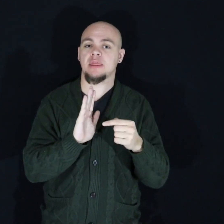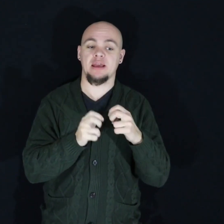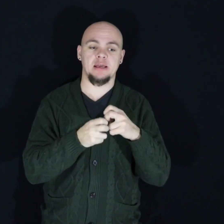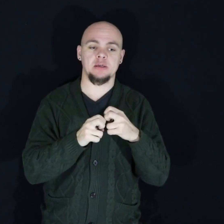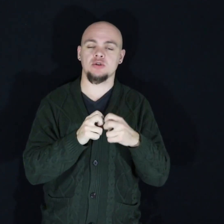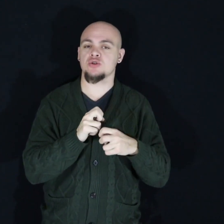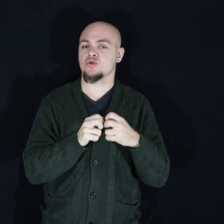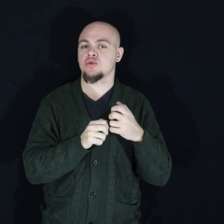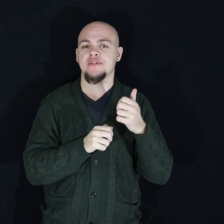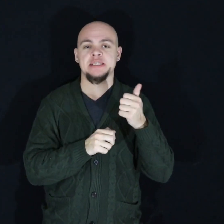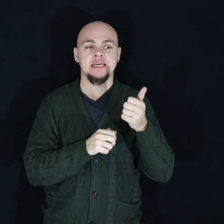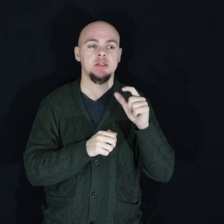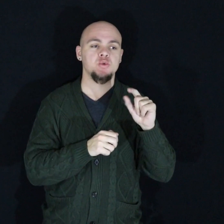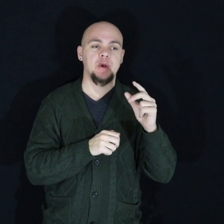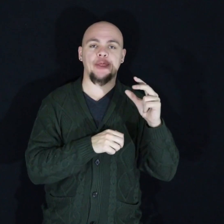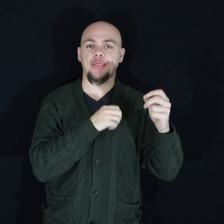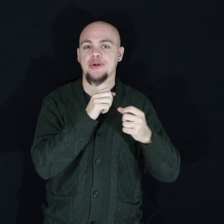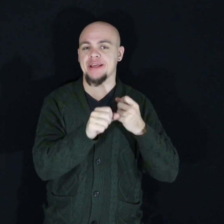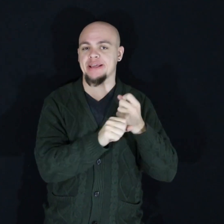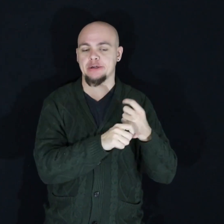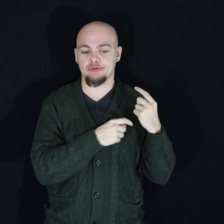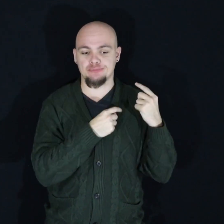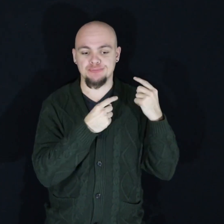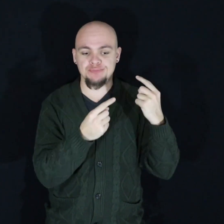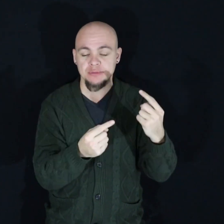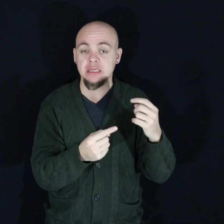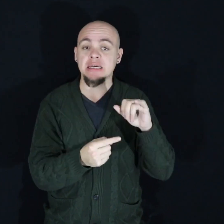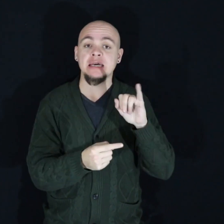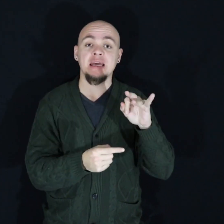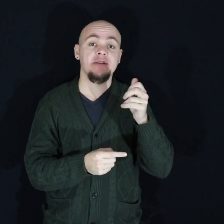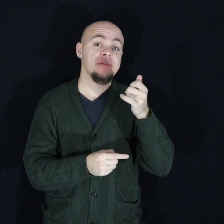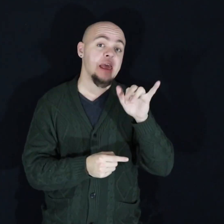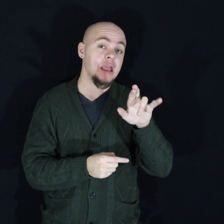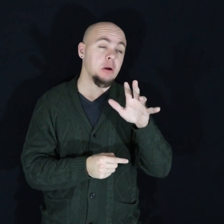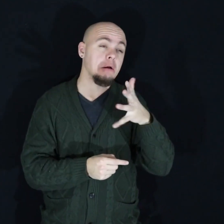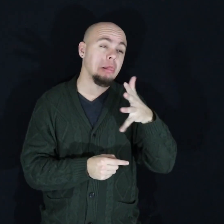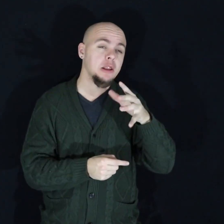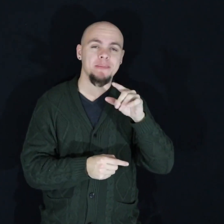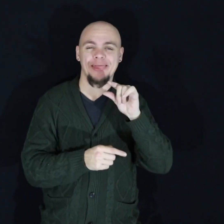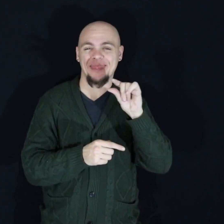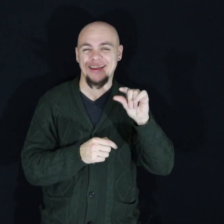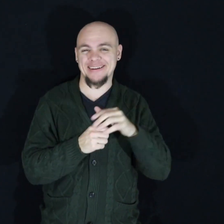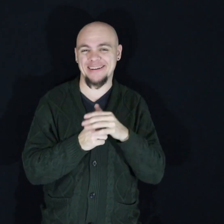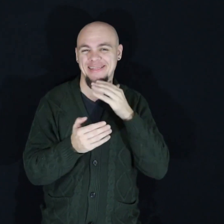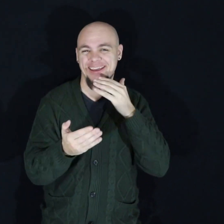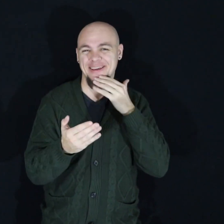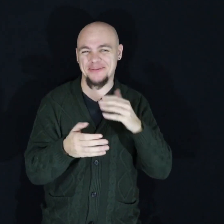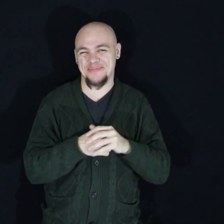for decades, even if the air is a little thin. Thank you.